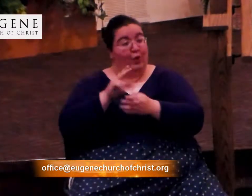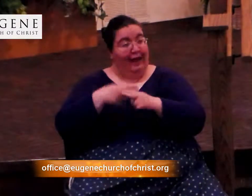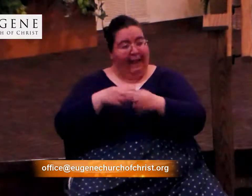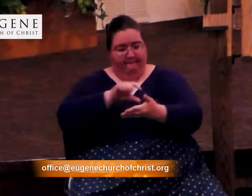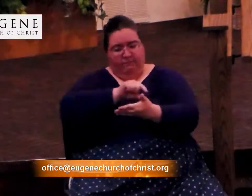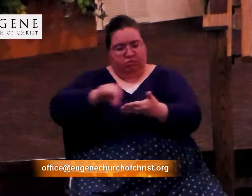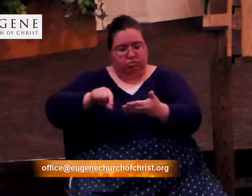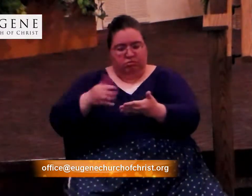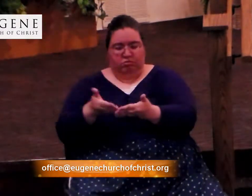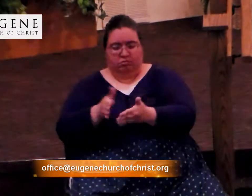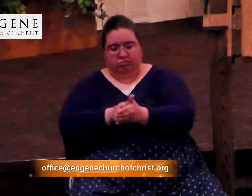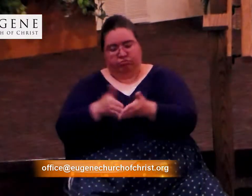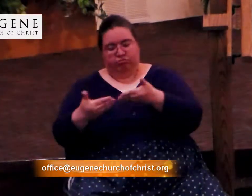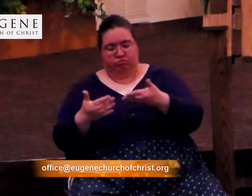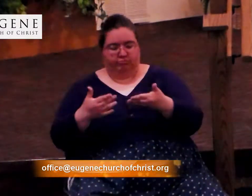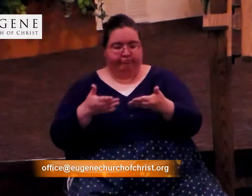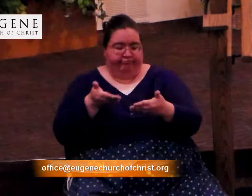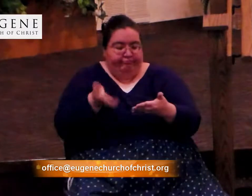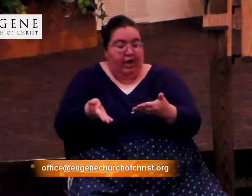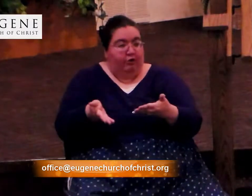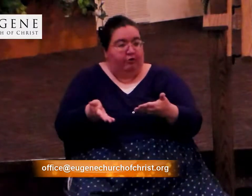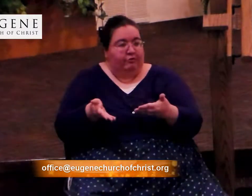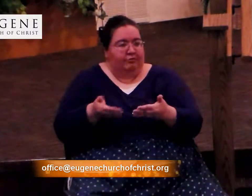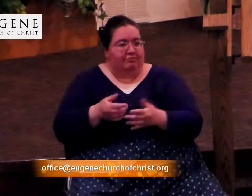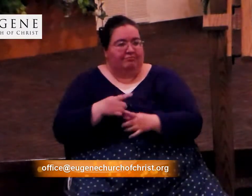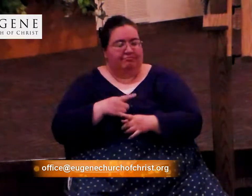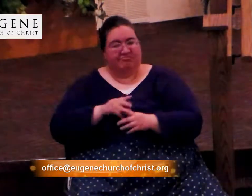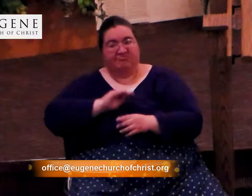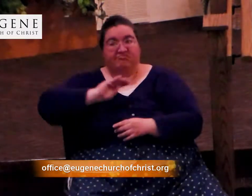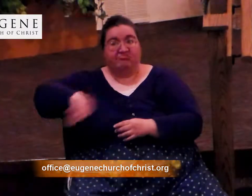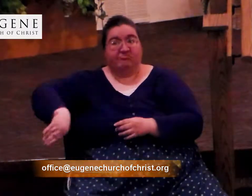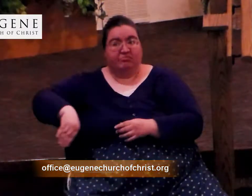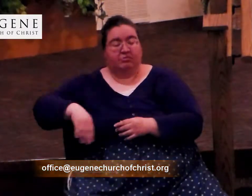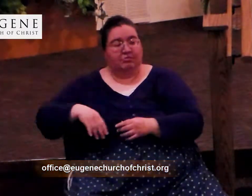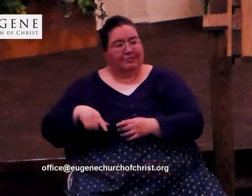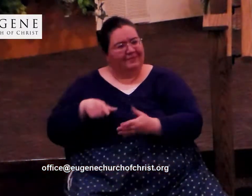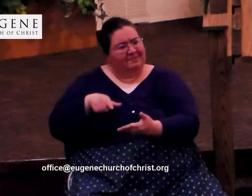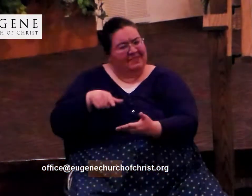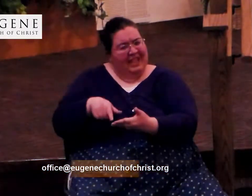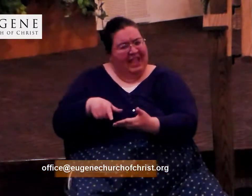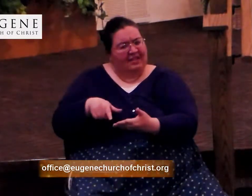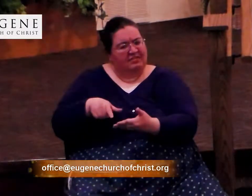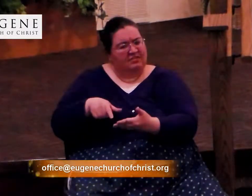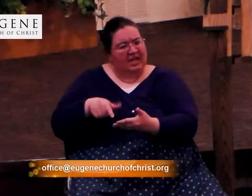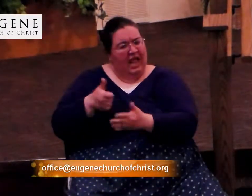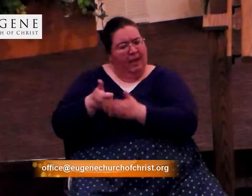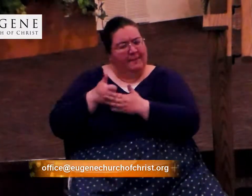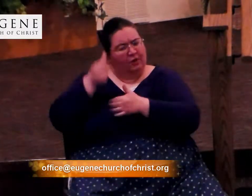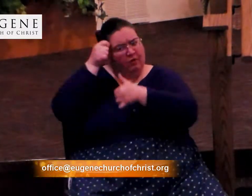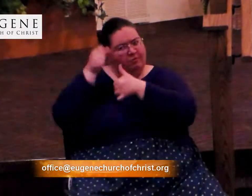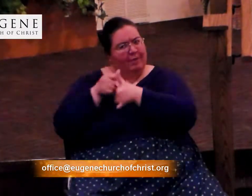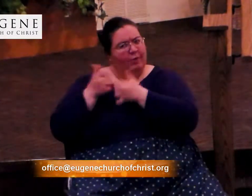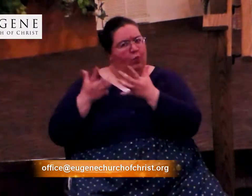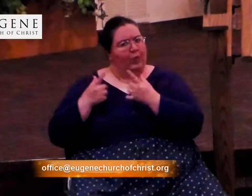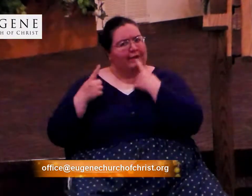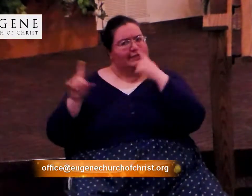a remembrance of what I did. Now, I will tell you that there was a time in life where that had a special place on the